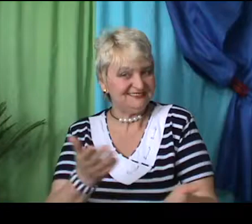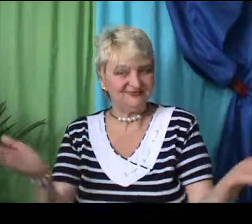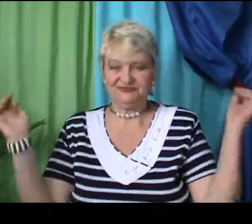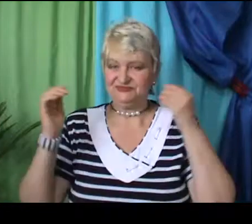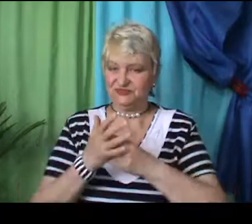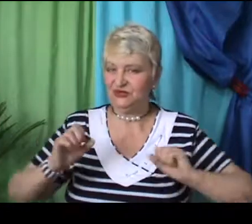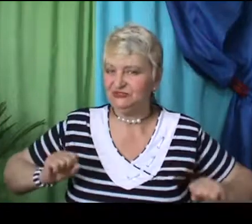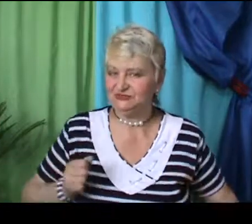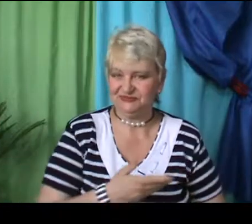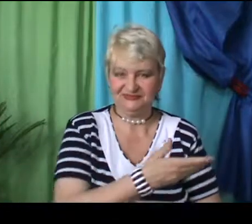I